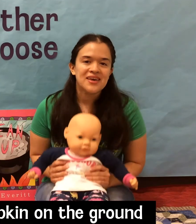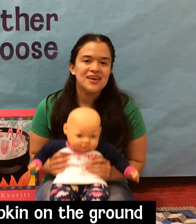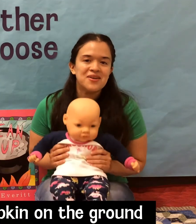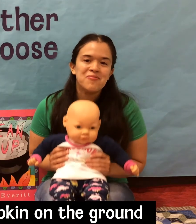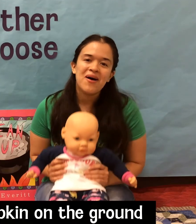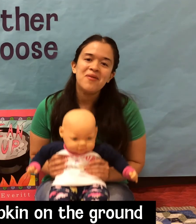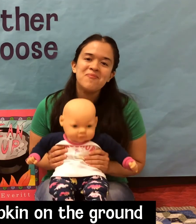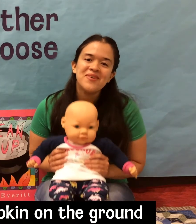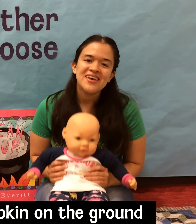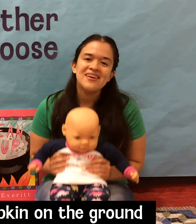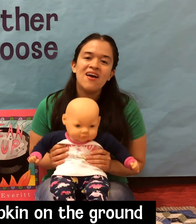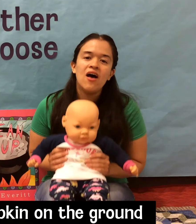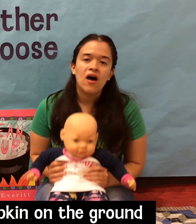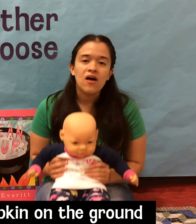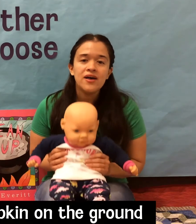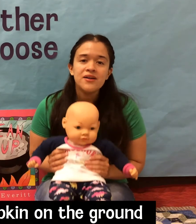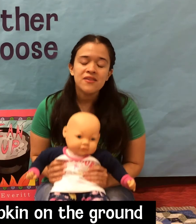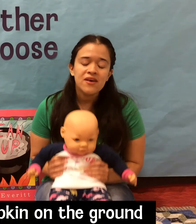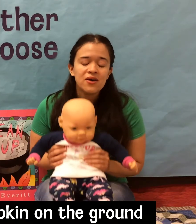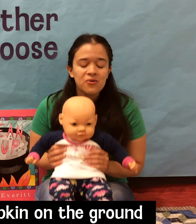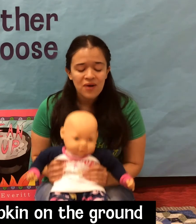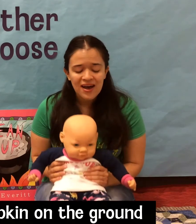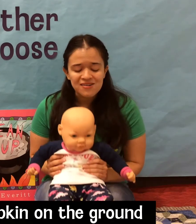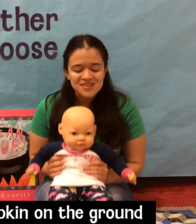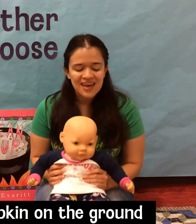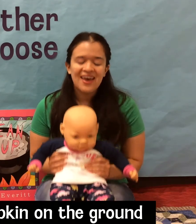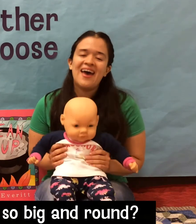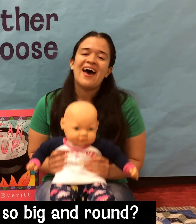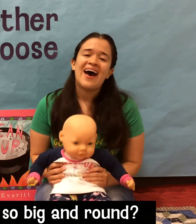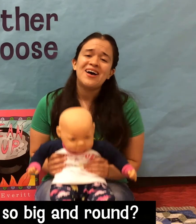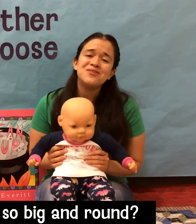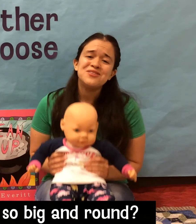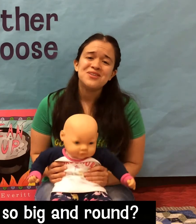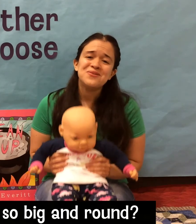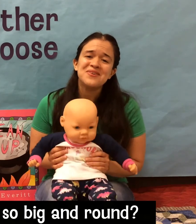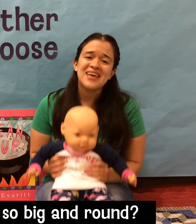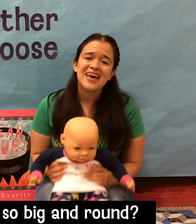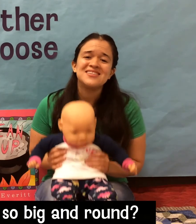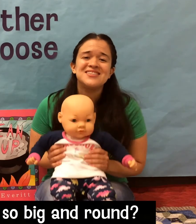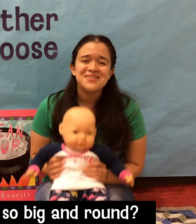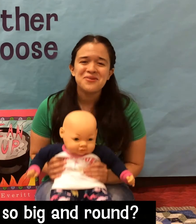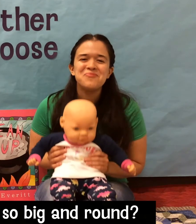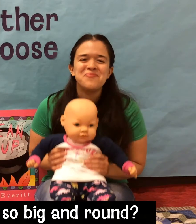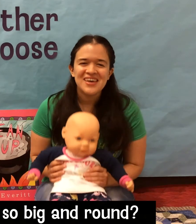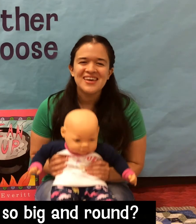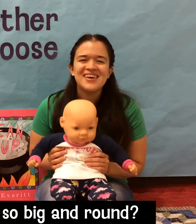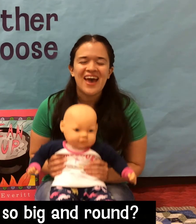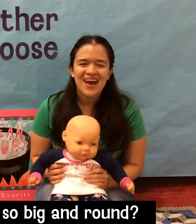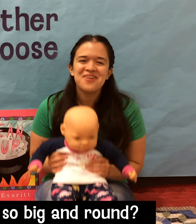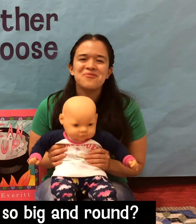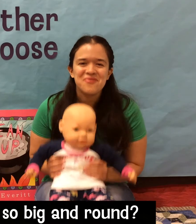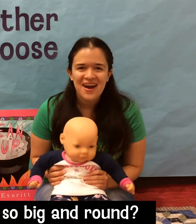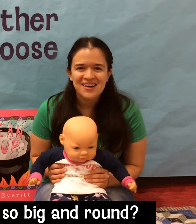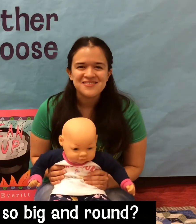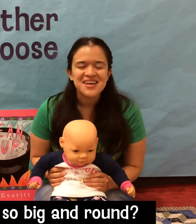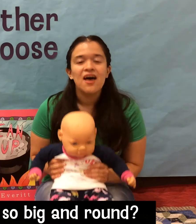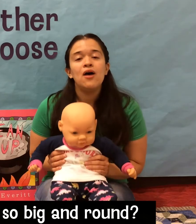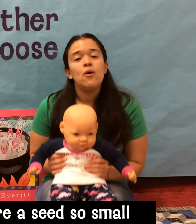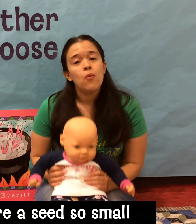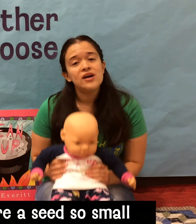Pumpkin, pumpkin on the ground. How'd you get so big and round?